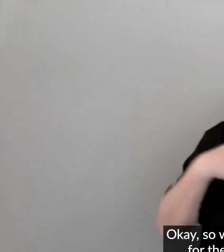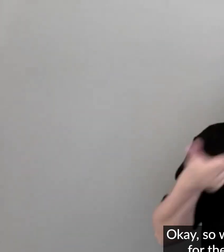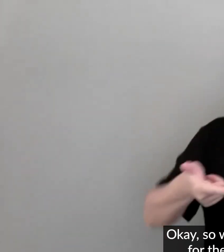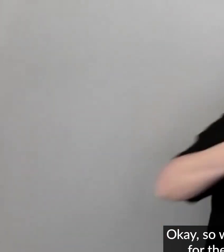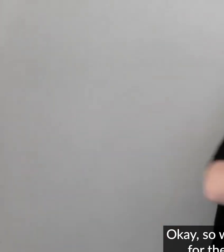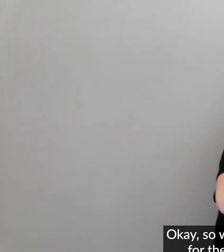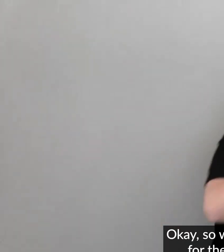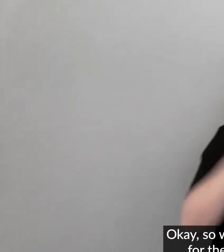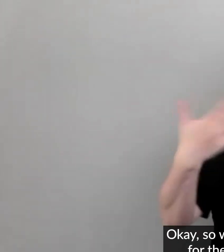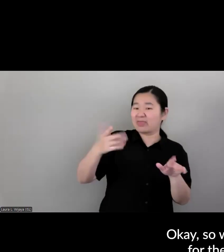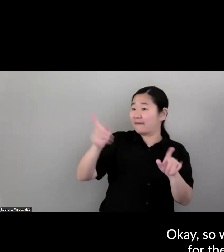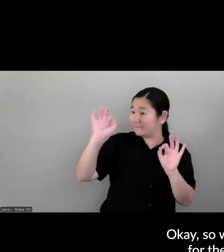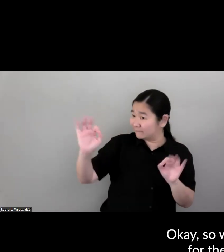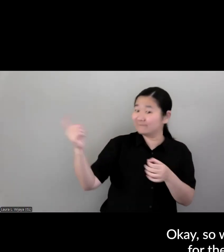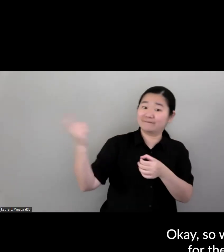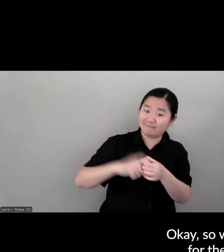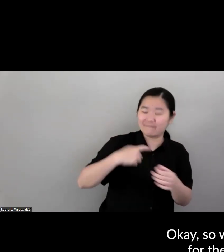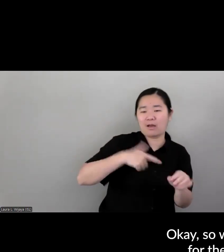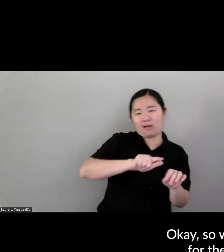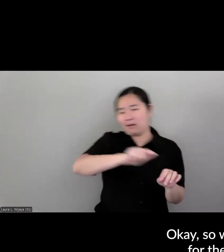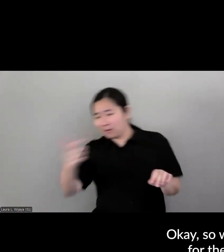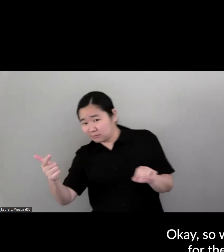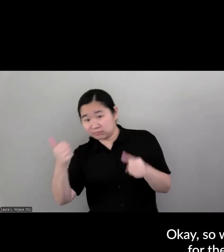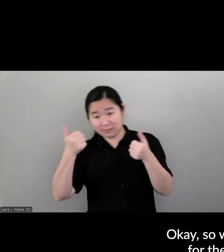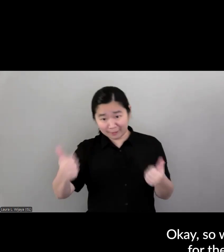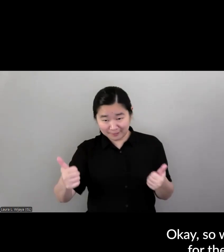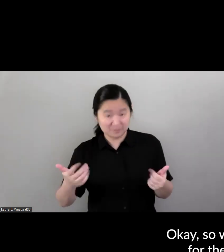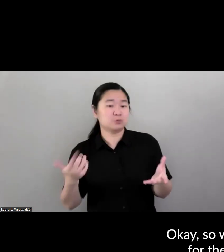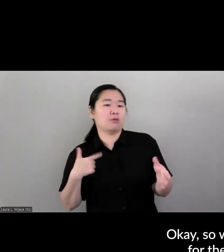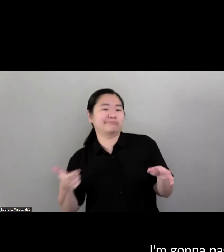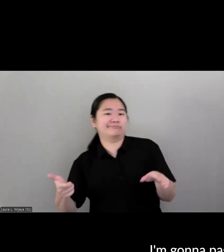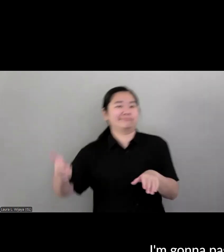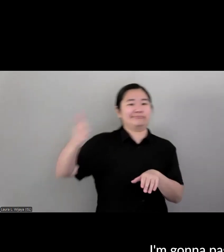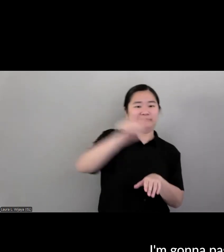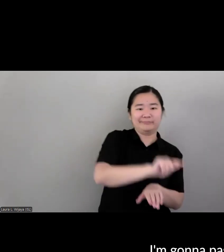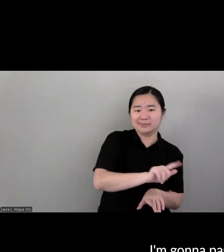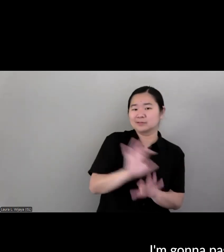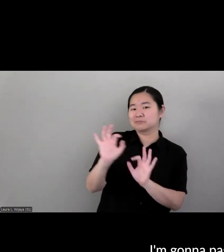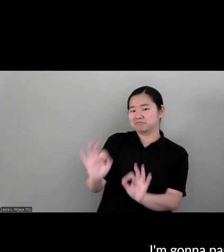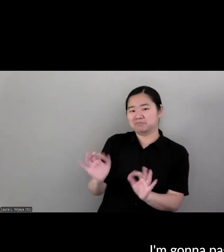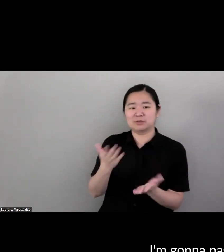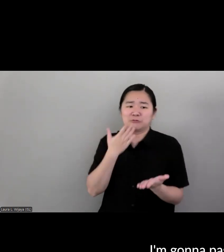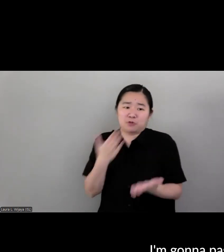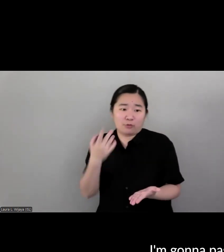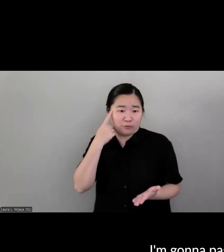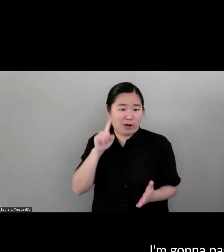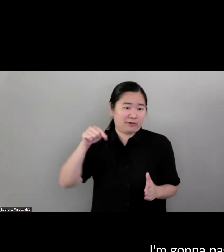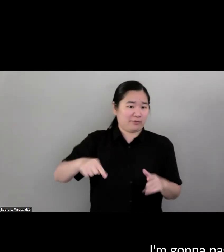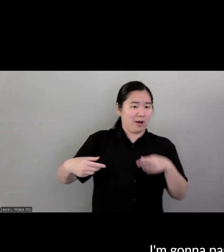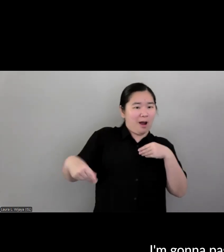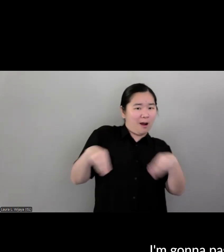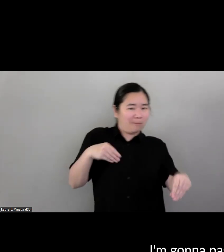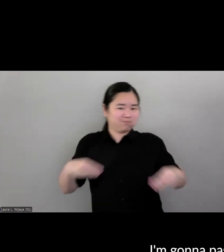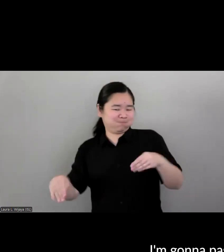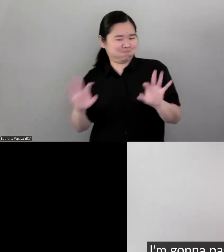Okay, so with that, and thanks for the flexibility there. I'm going to pass to